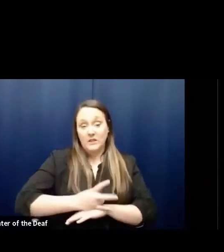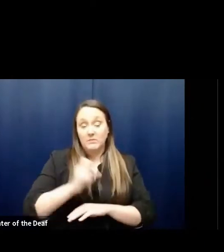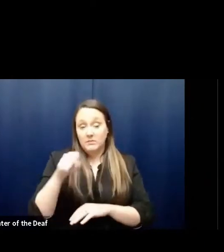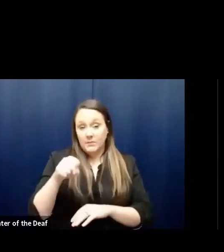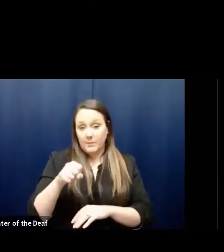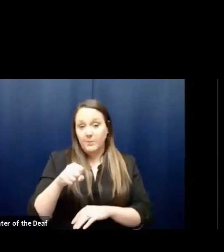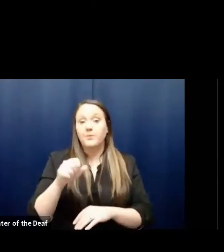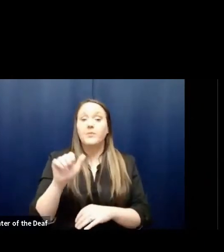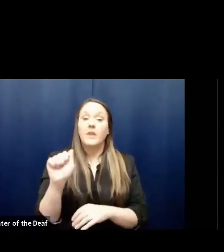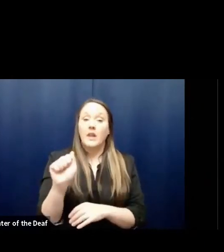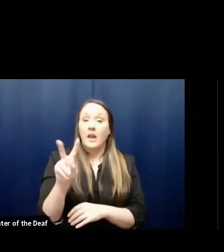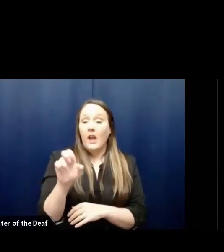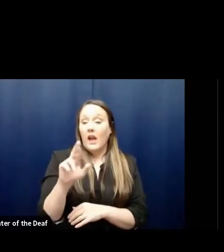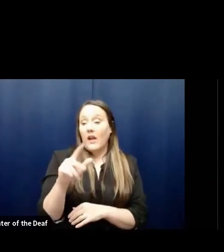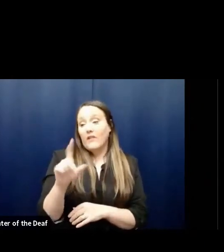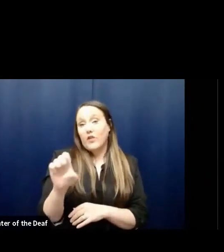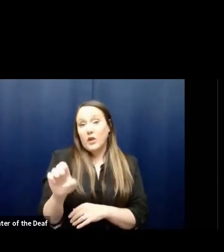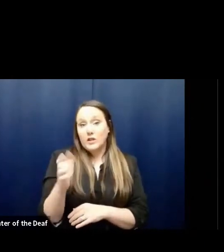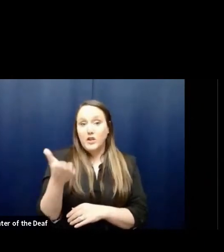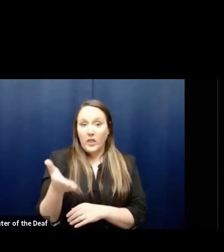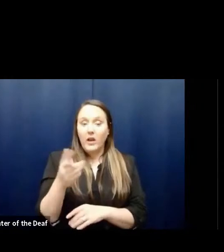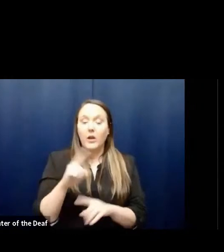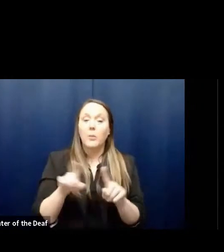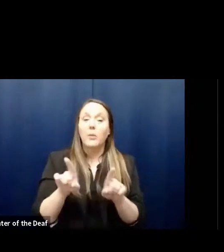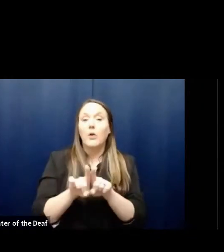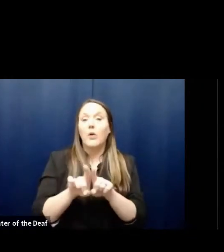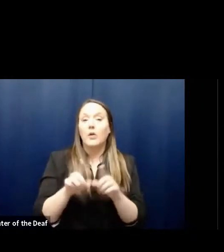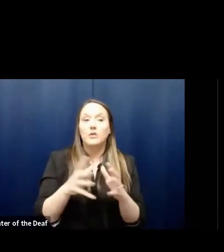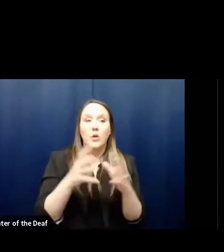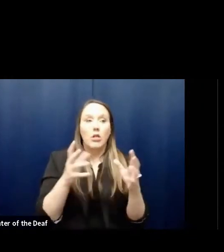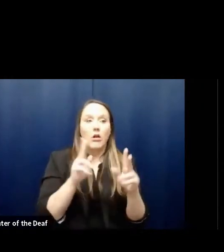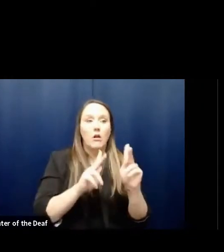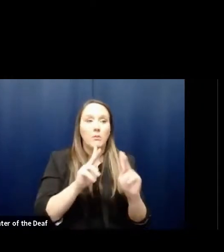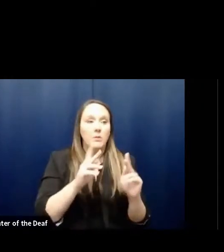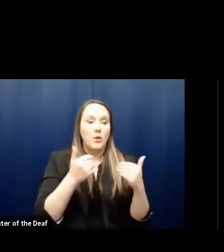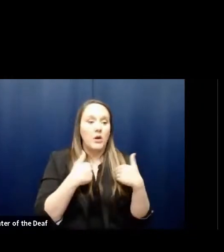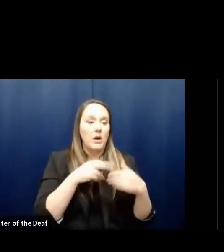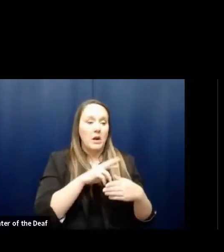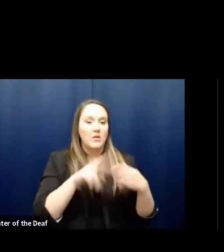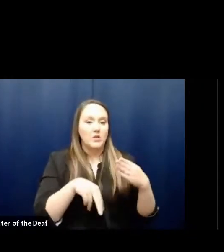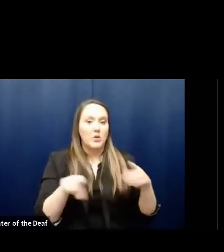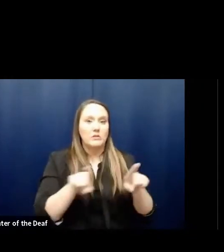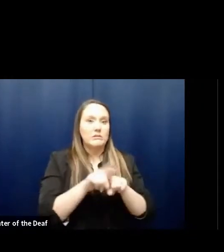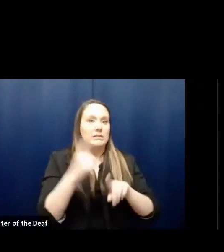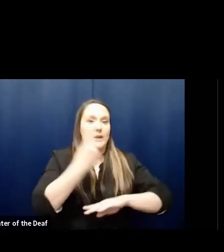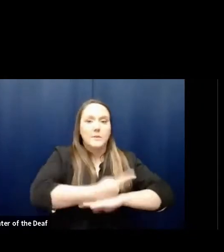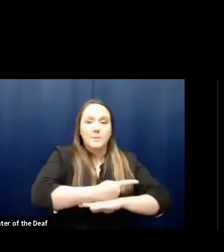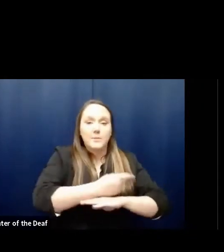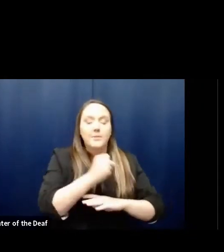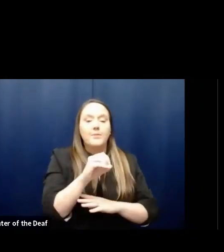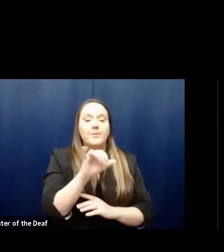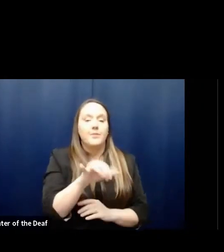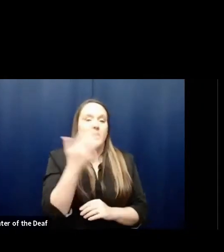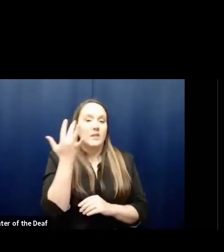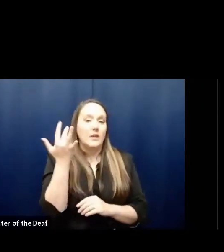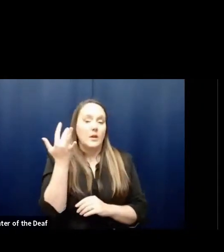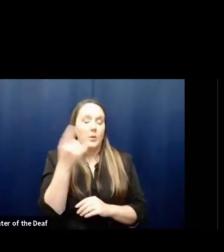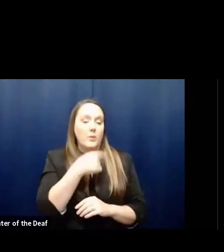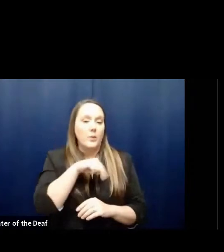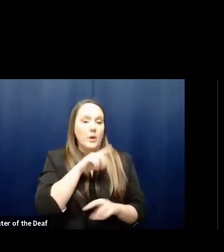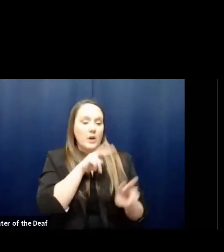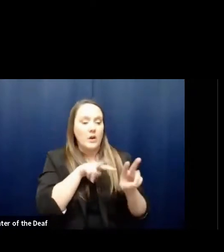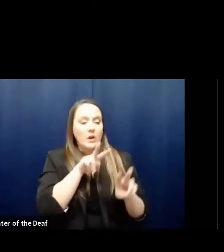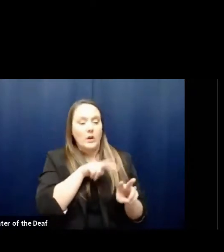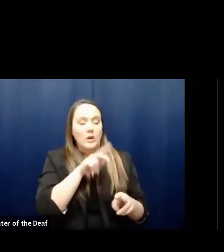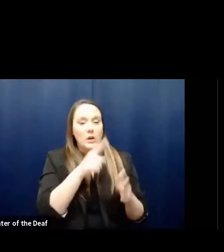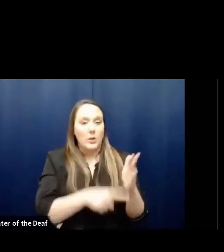The average is there, but there's also a large portion of people that get their results back same day. And so that's why we are looking